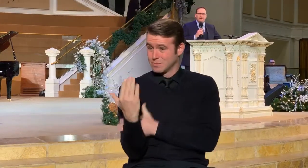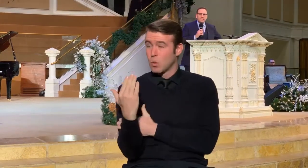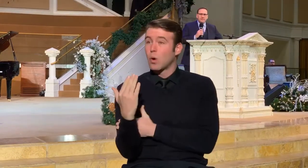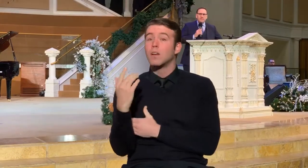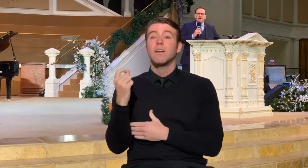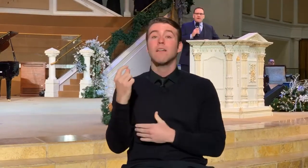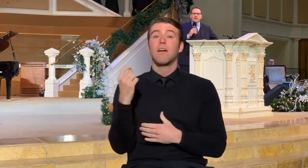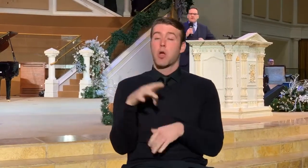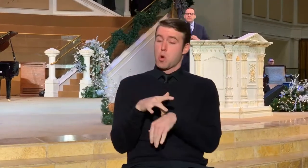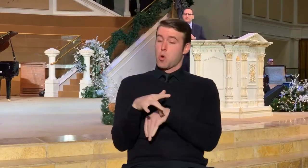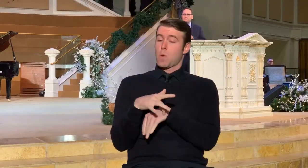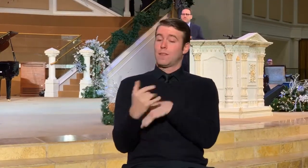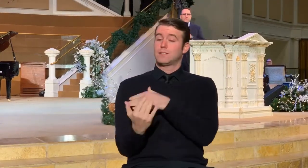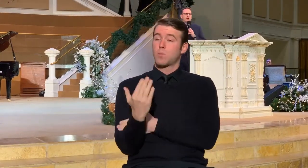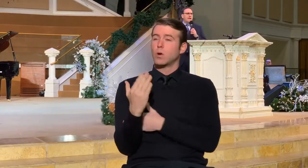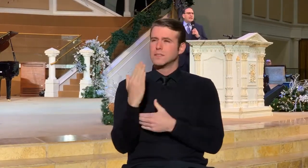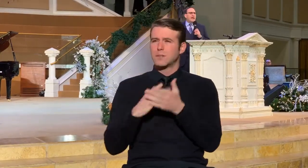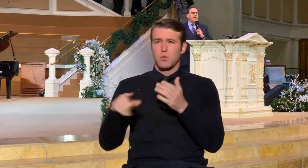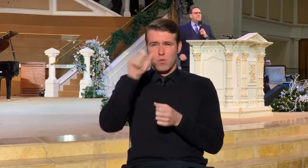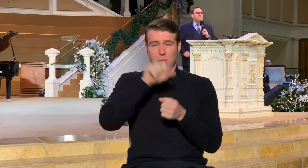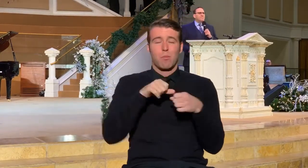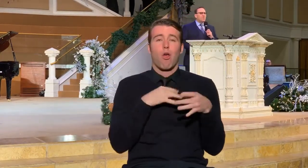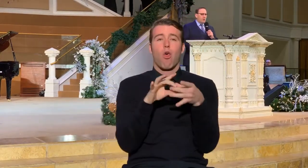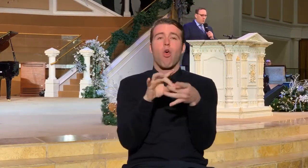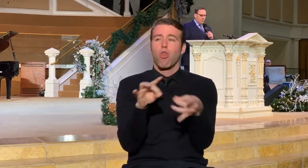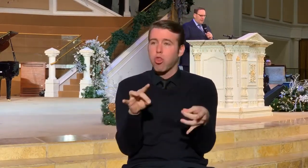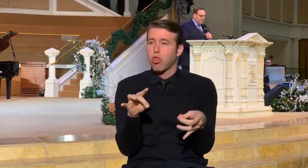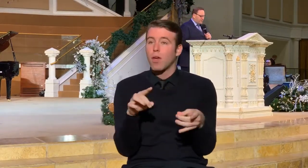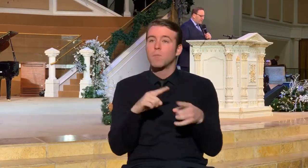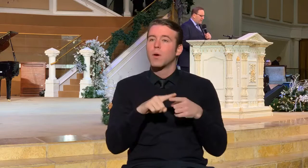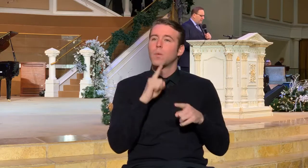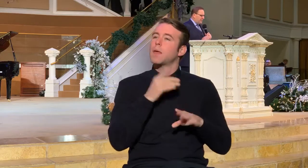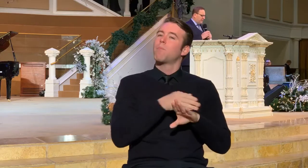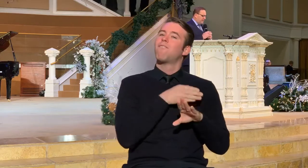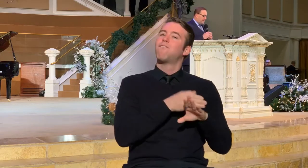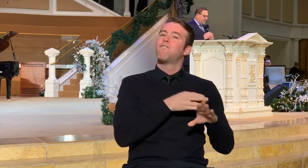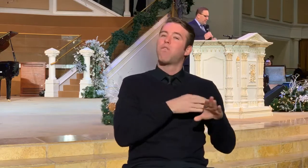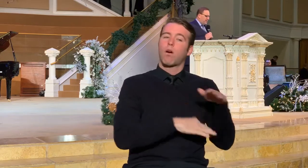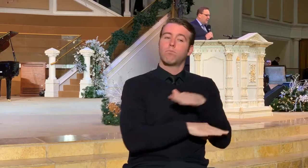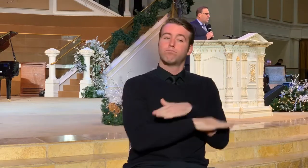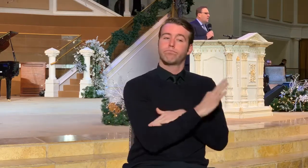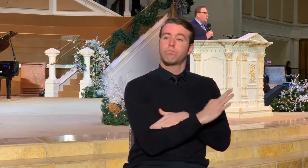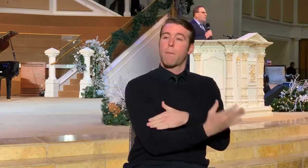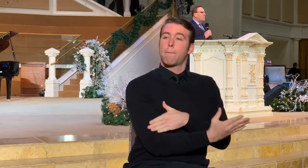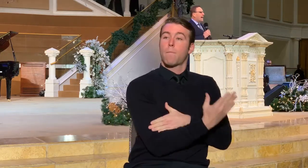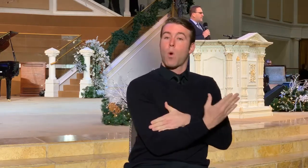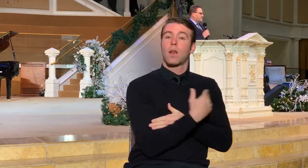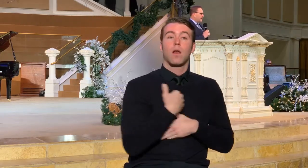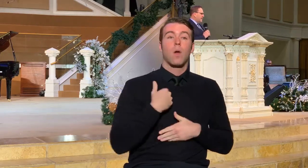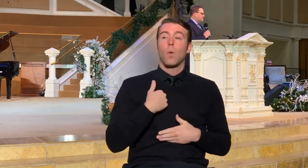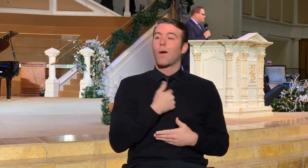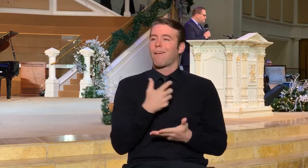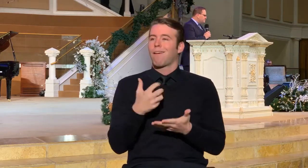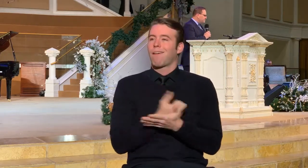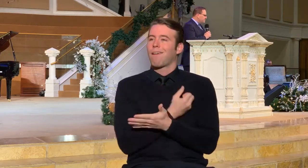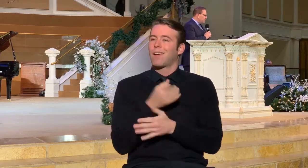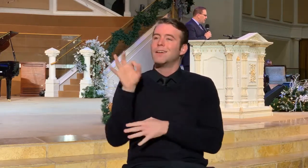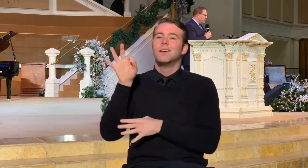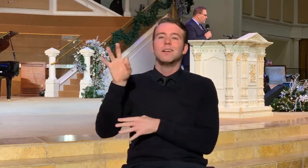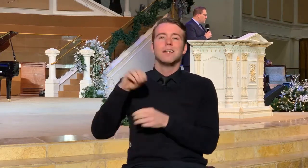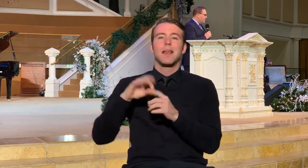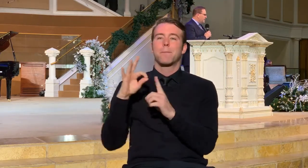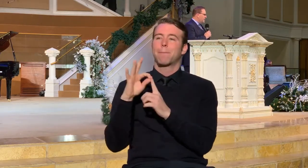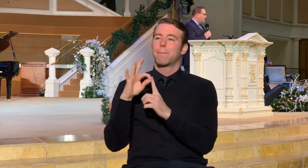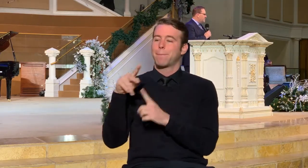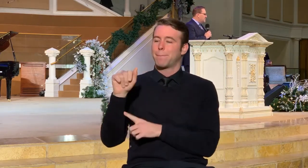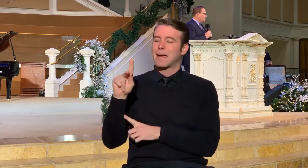early, before daylight, we were ministering in Lahore, Pakistan.